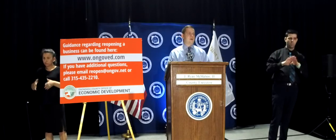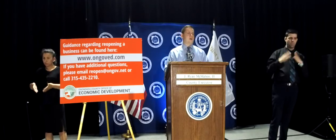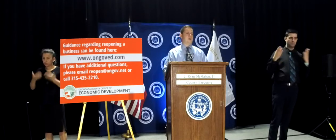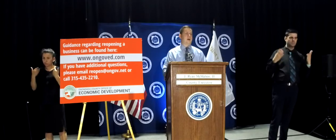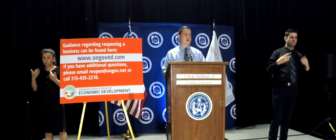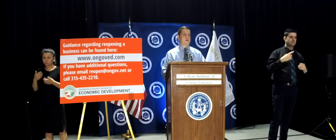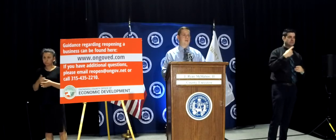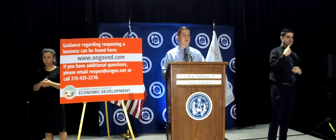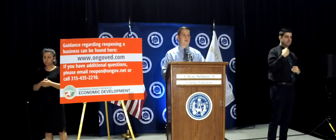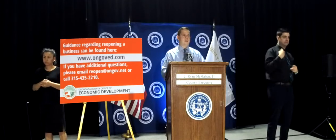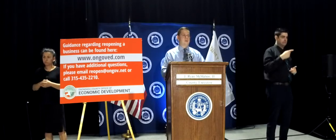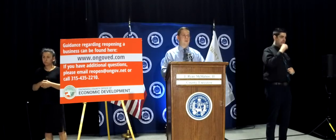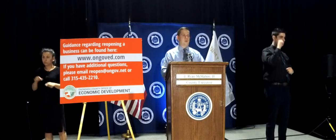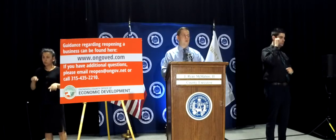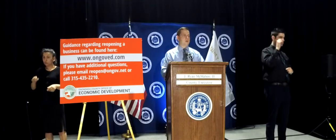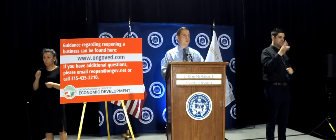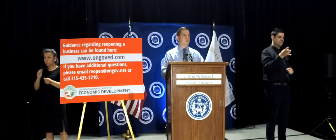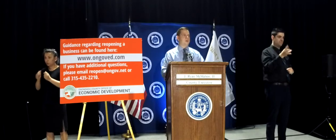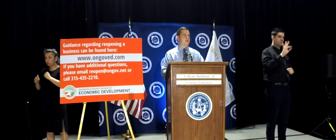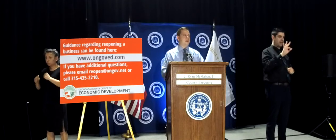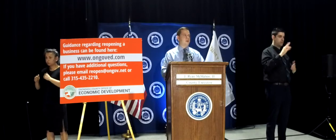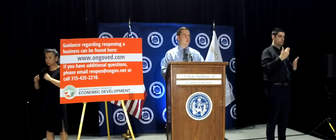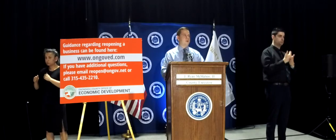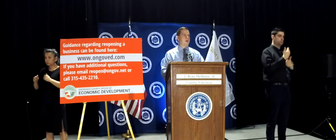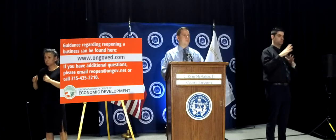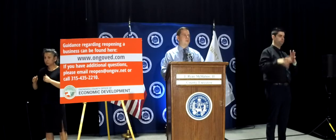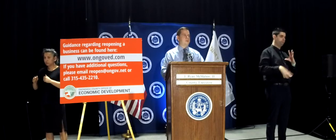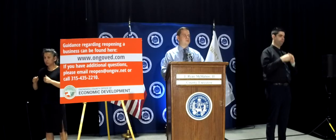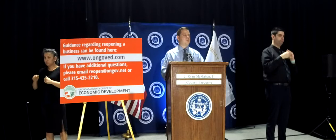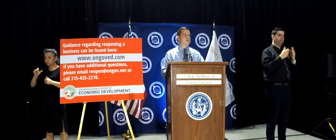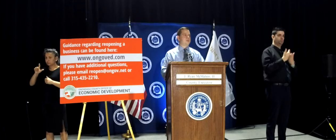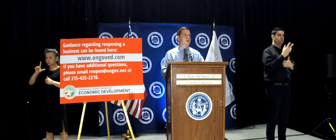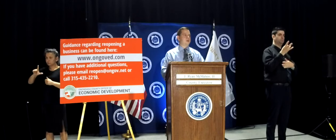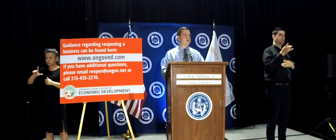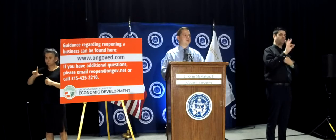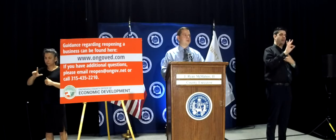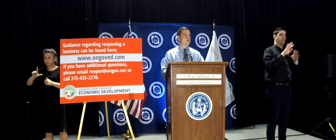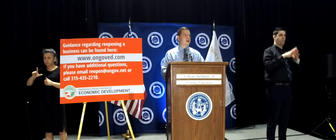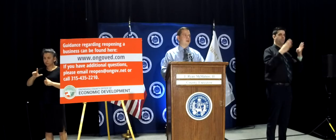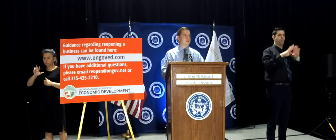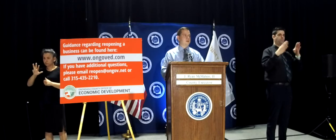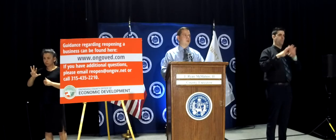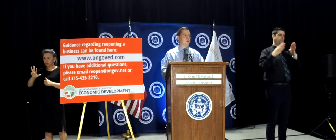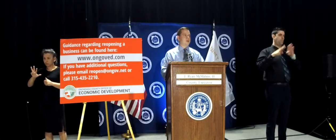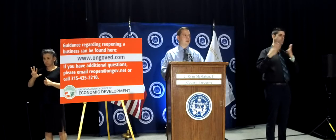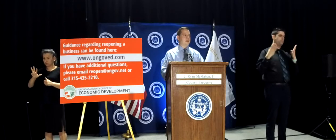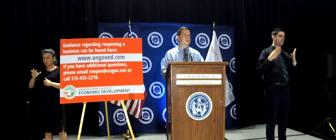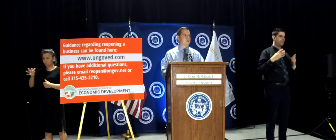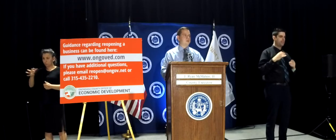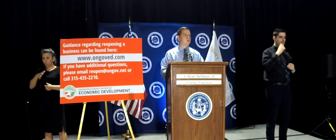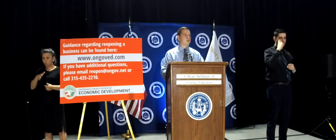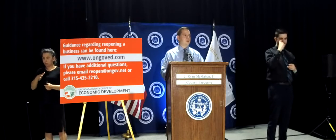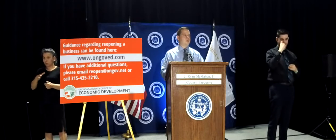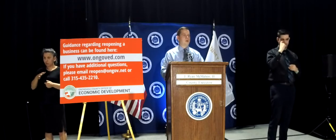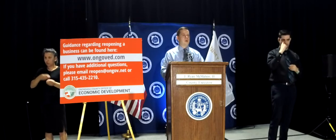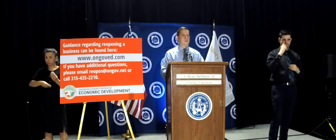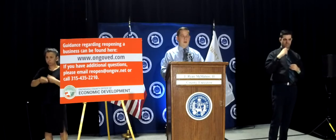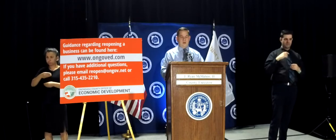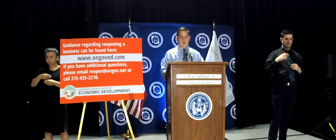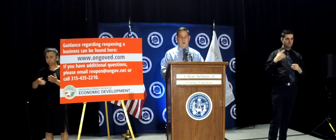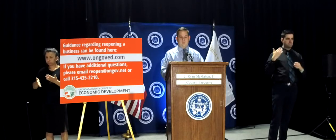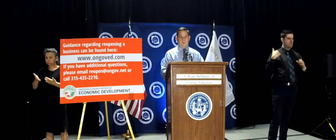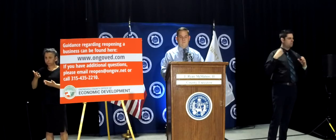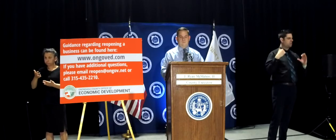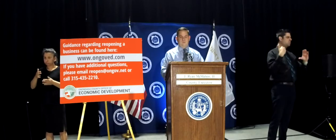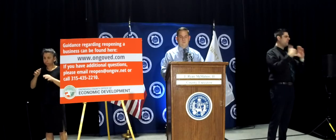Terry, on the call. Maybe what we can do when we get that number, that was supposed to email us later today. Maybe we'll email the total number. But